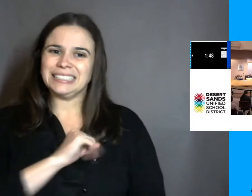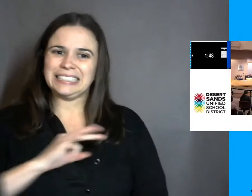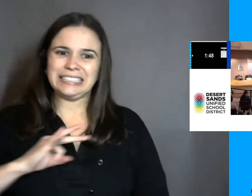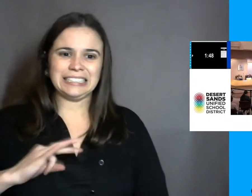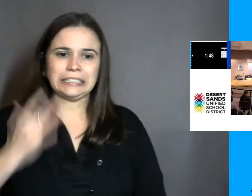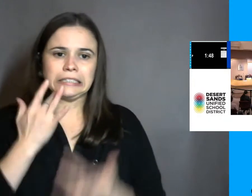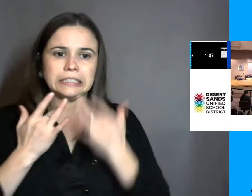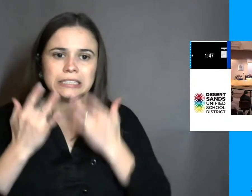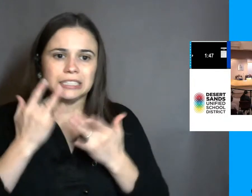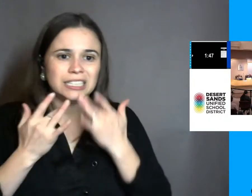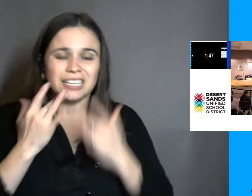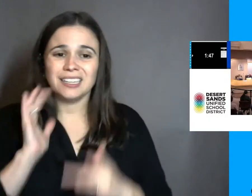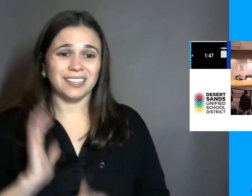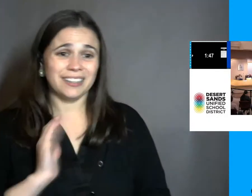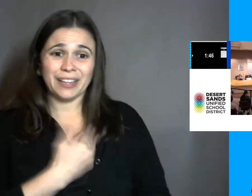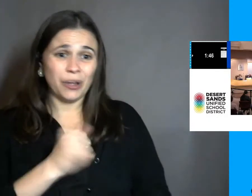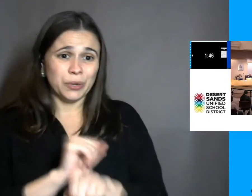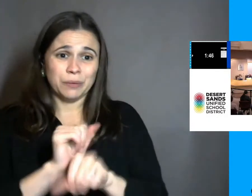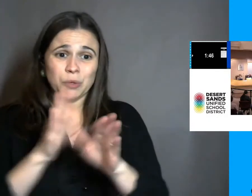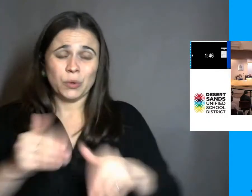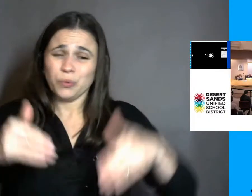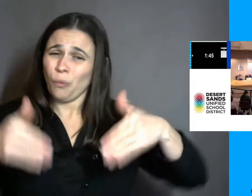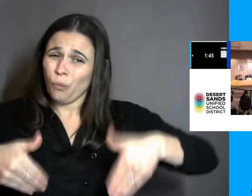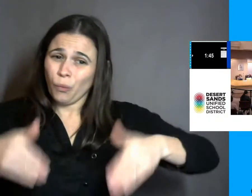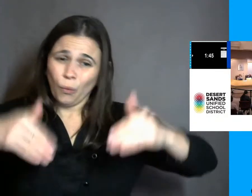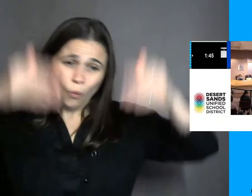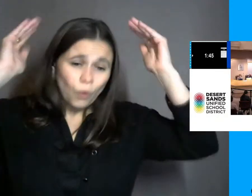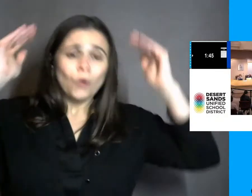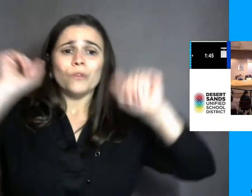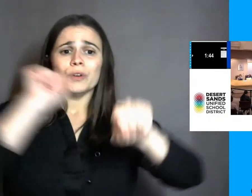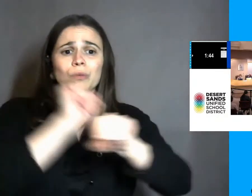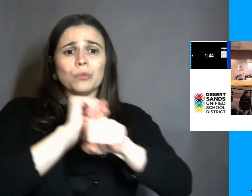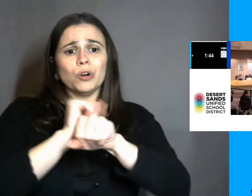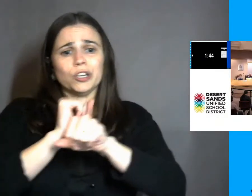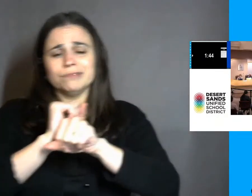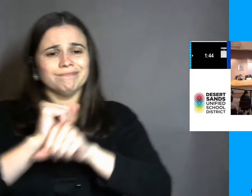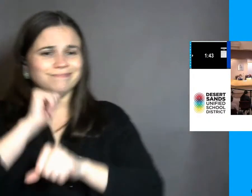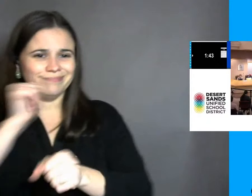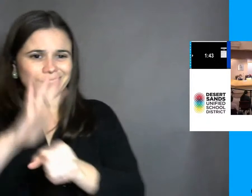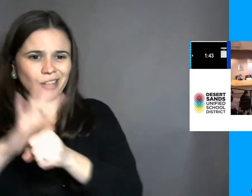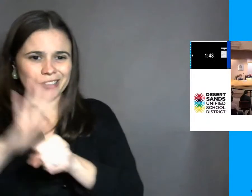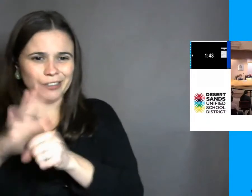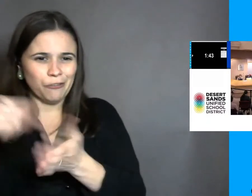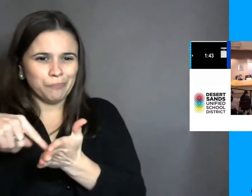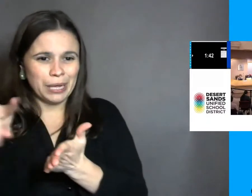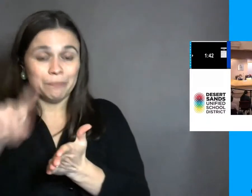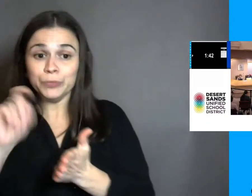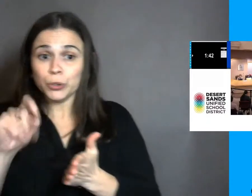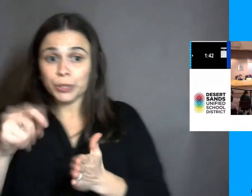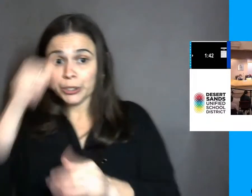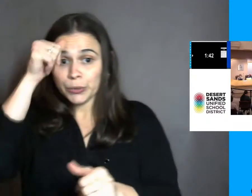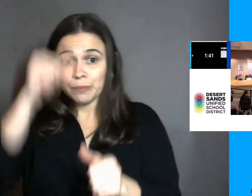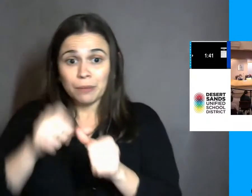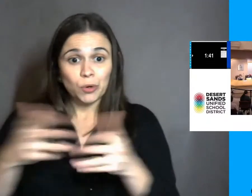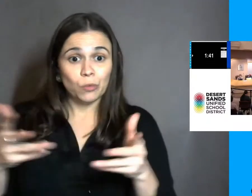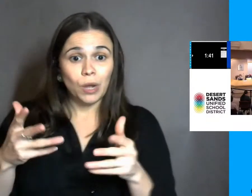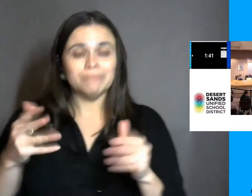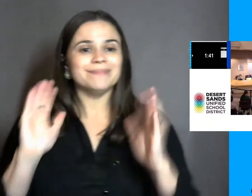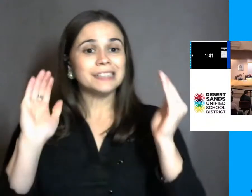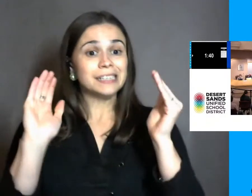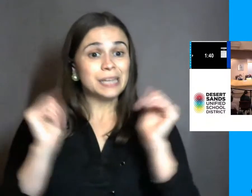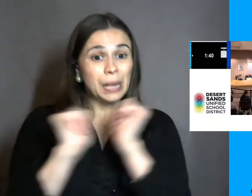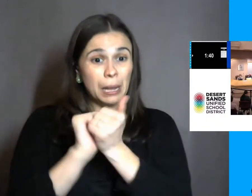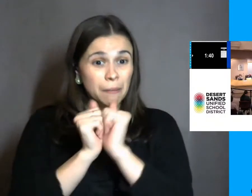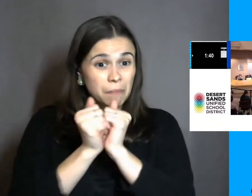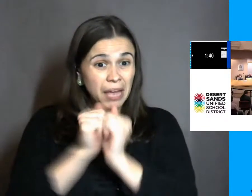Our employees continue to be overworked and underpaid. You should be reminded that competitive pay rates